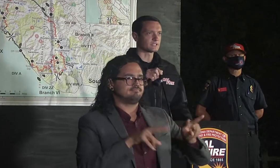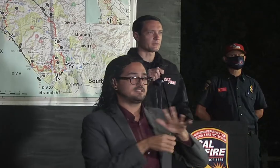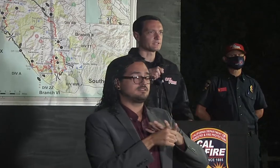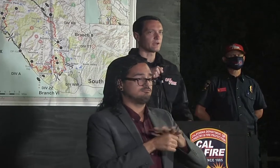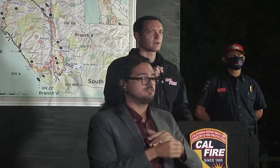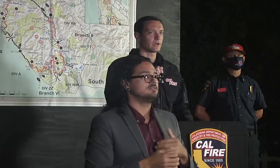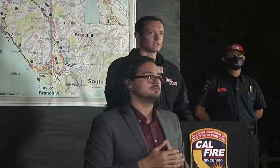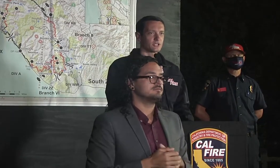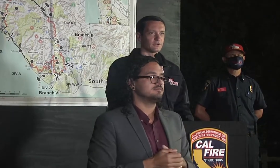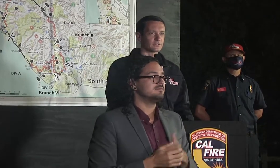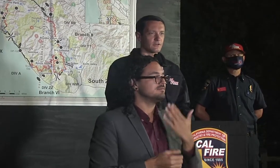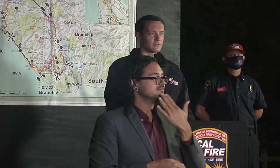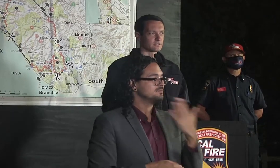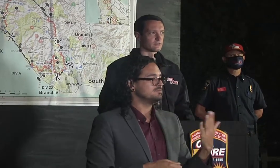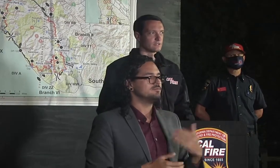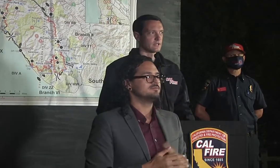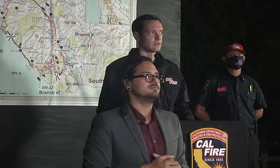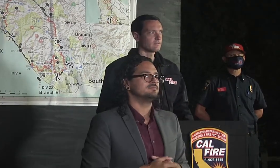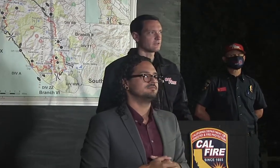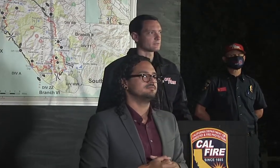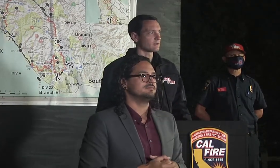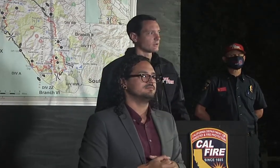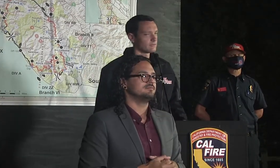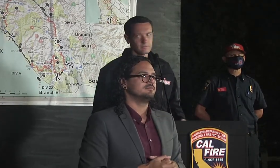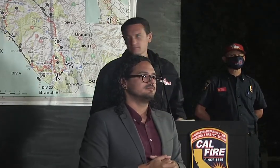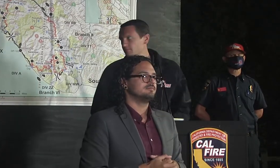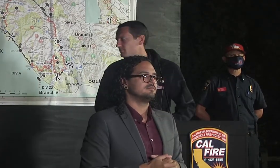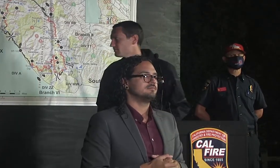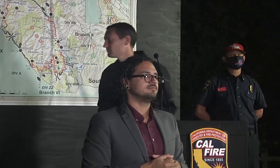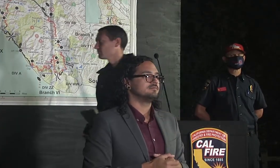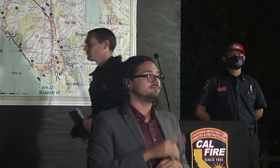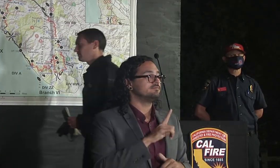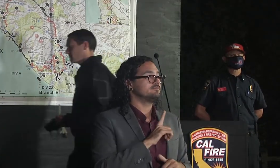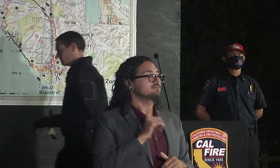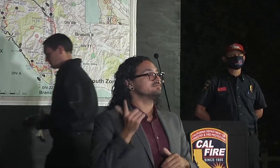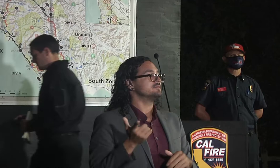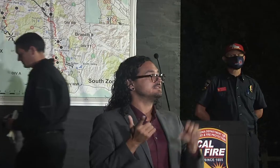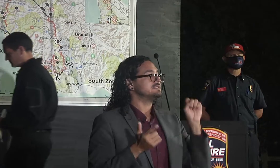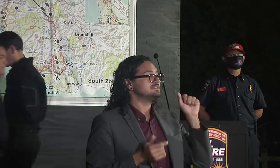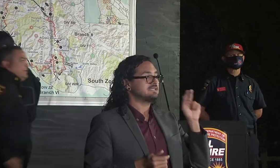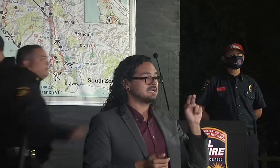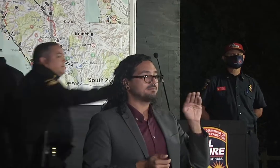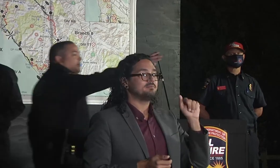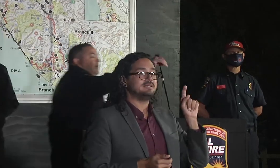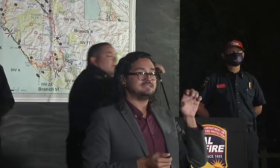Next from the San Mateo County Sheriff's Office is Lieutenant Vince Bedola.